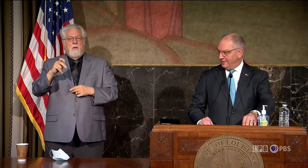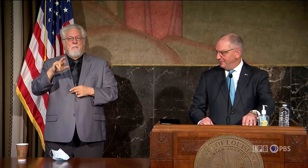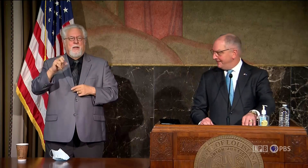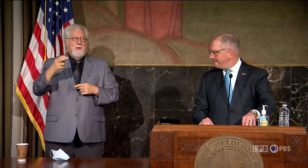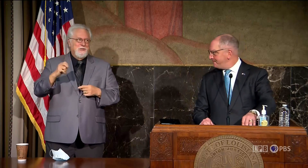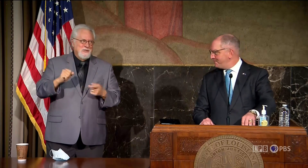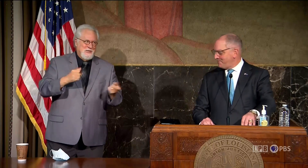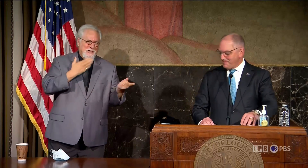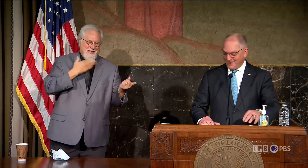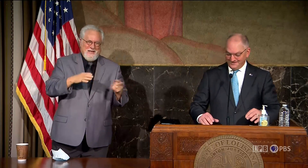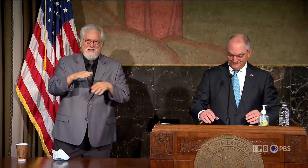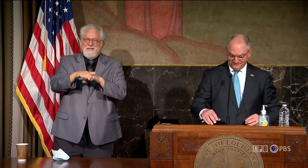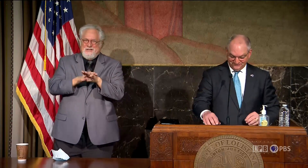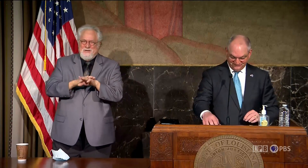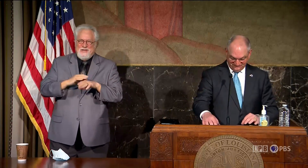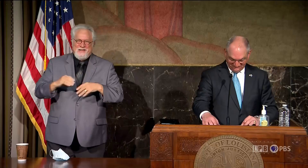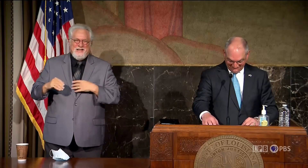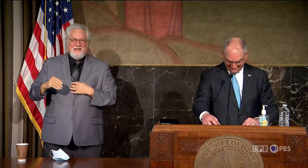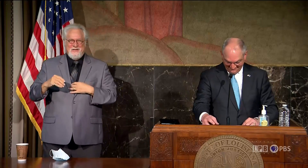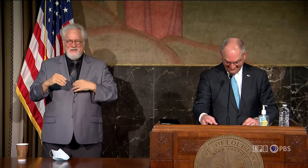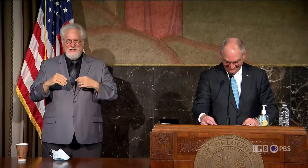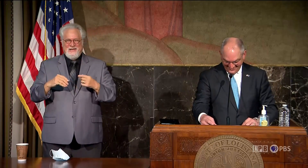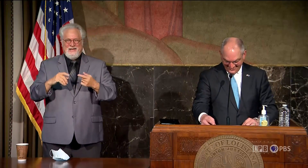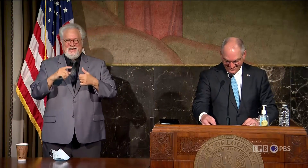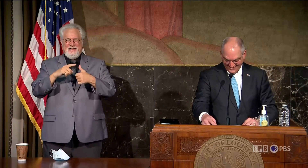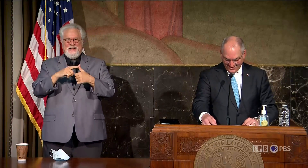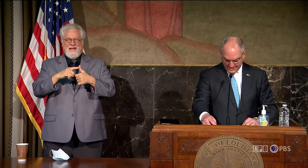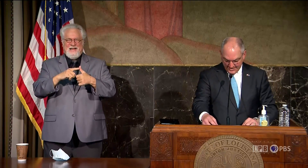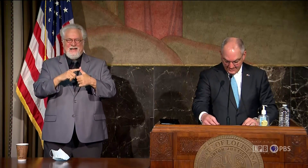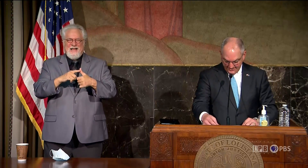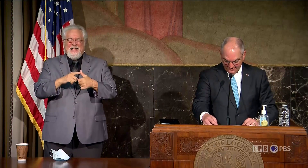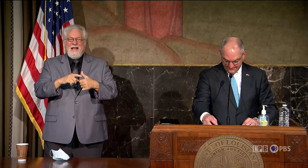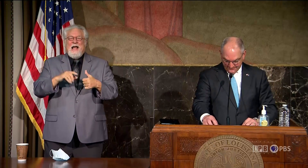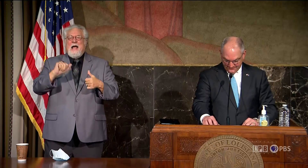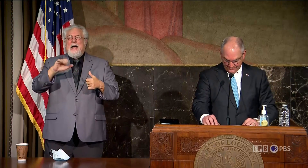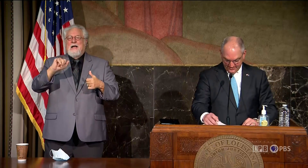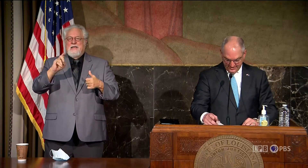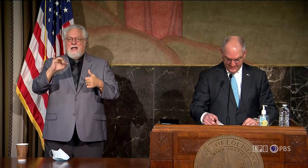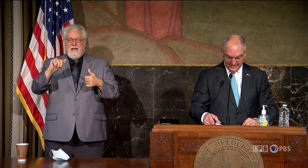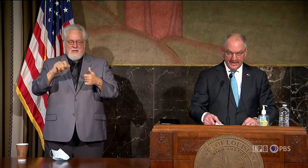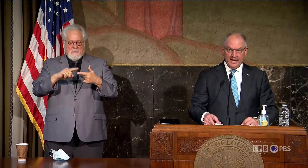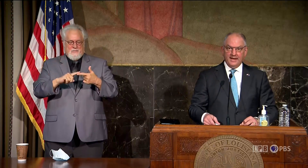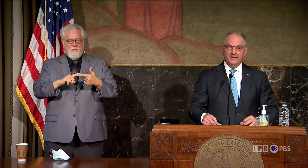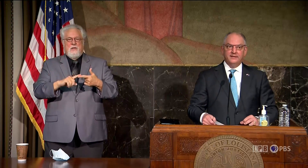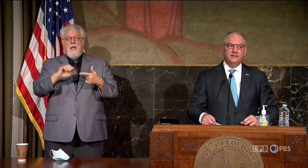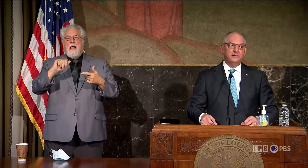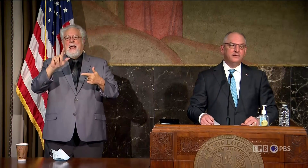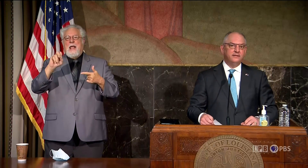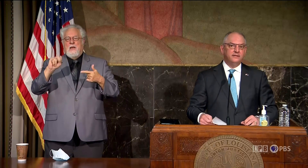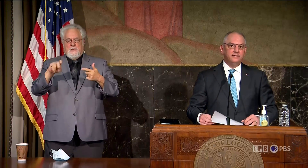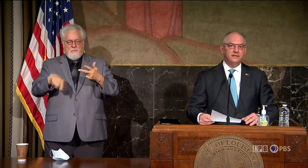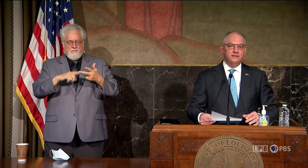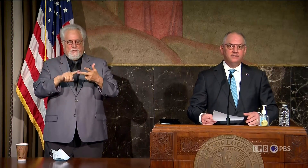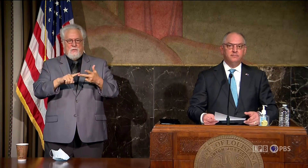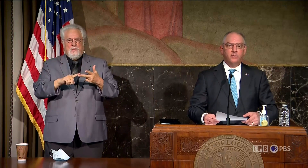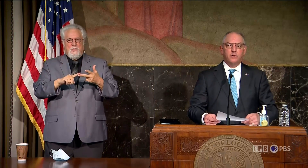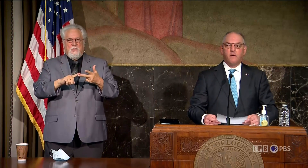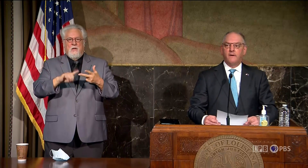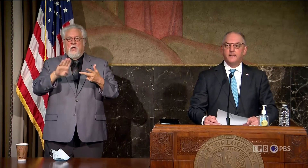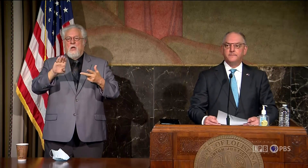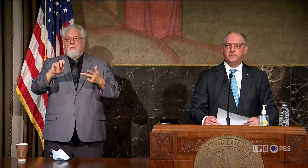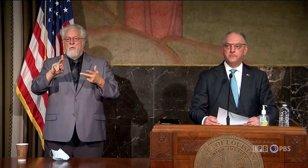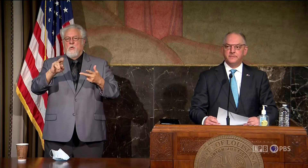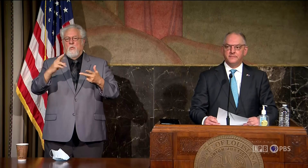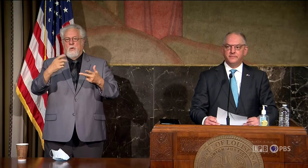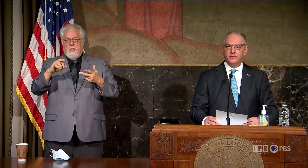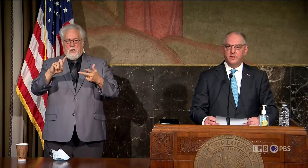will do slowly. Acadia, Allen,